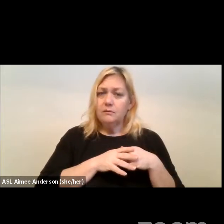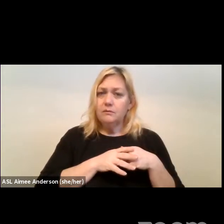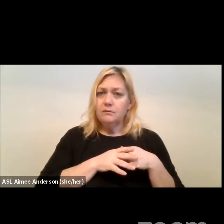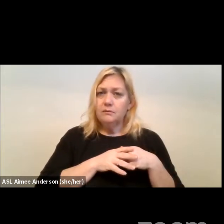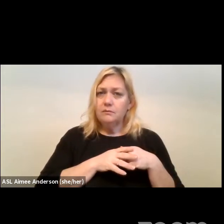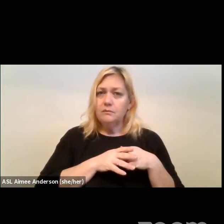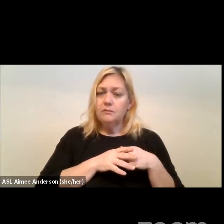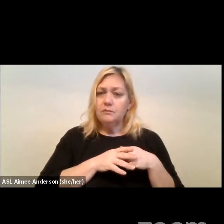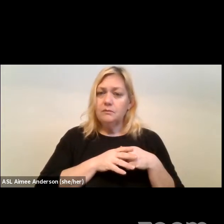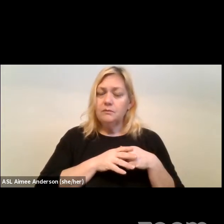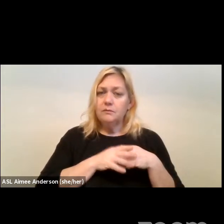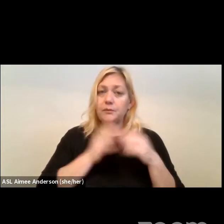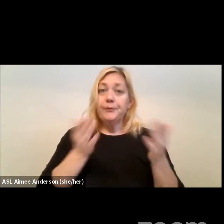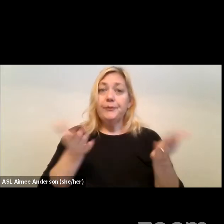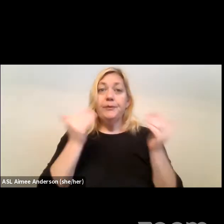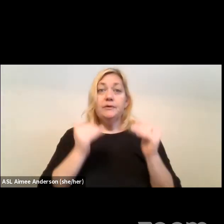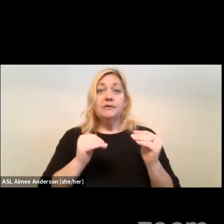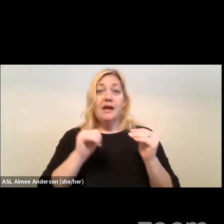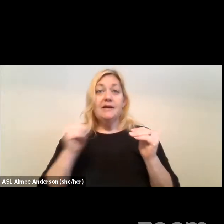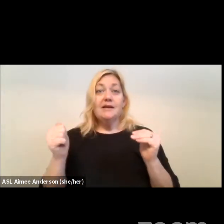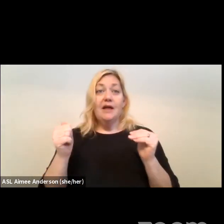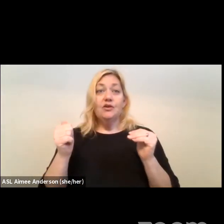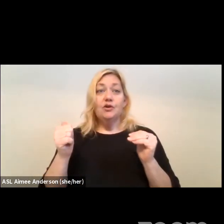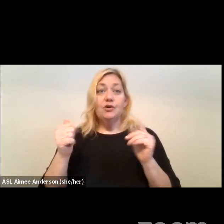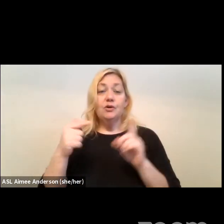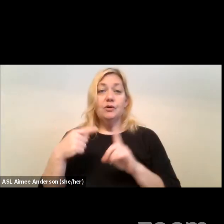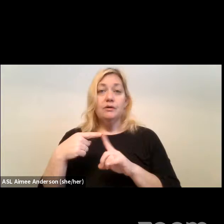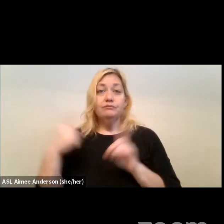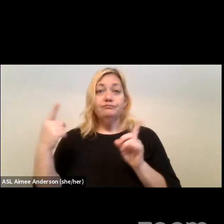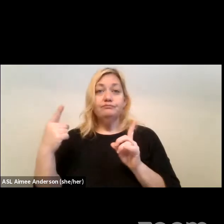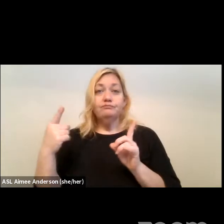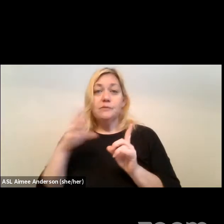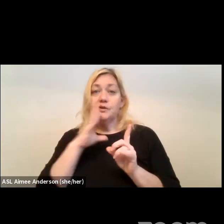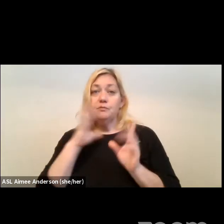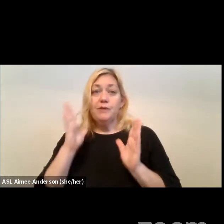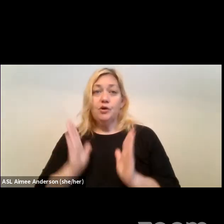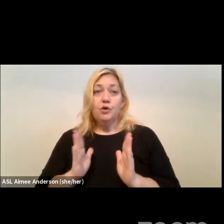So let's take the next. Do we have another con speaker behind Mr. Alfalca?